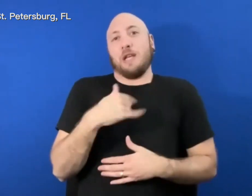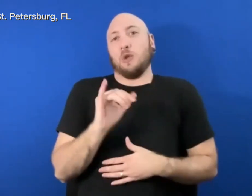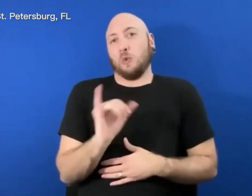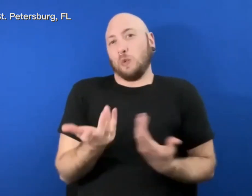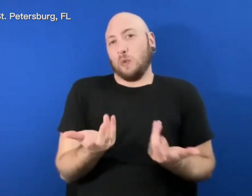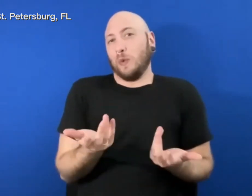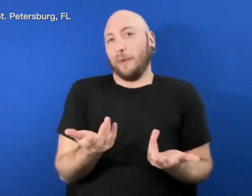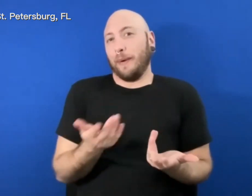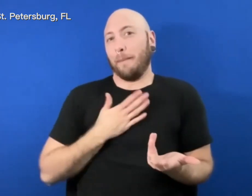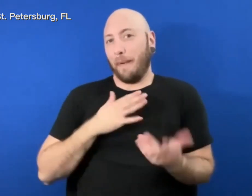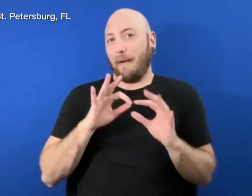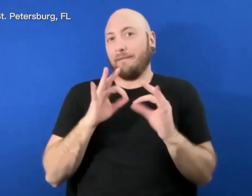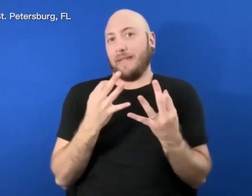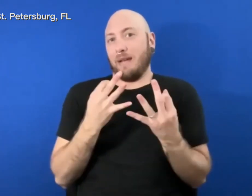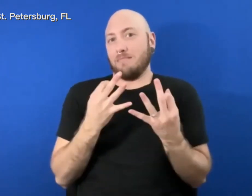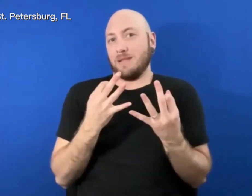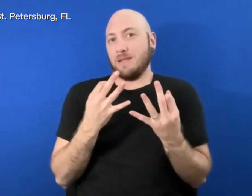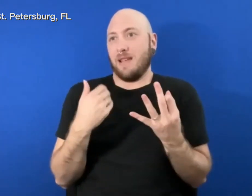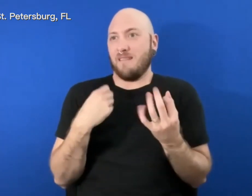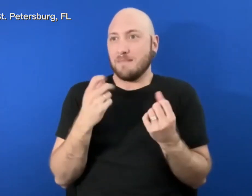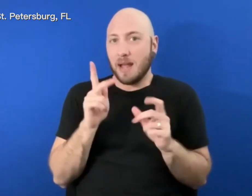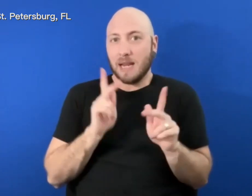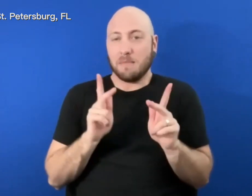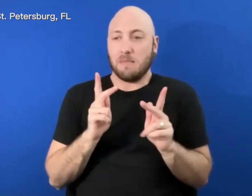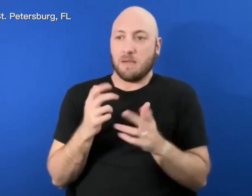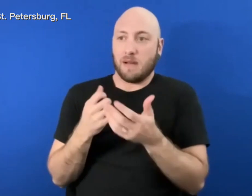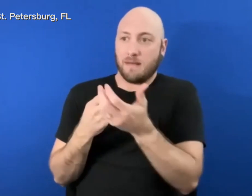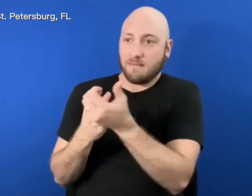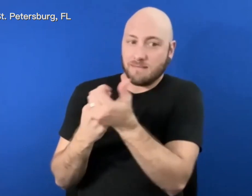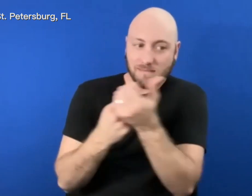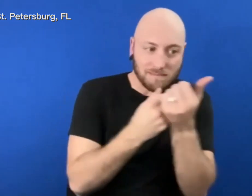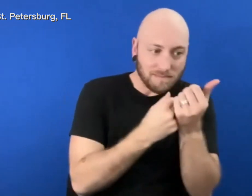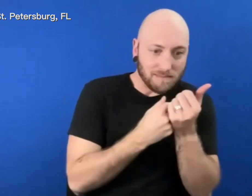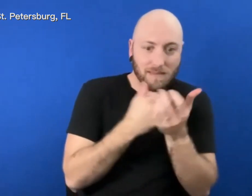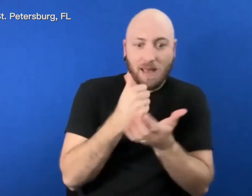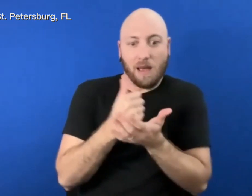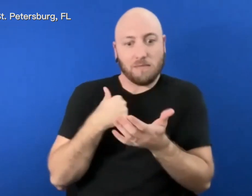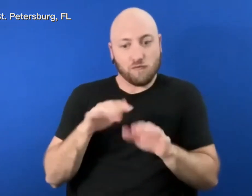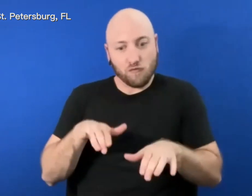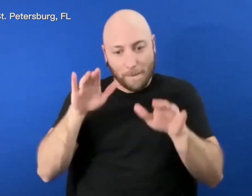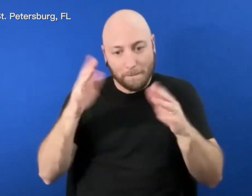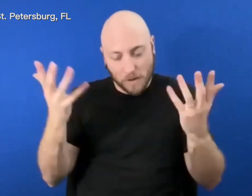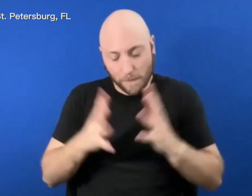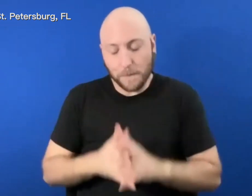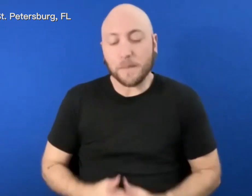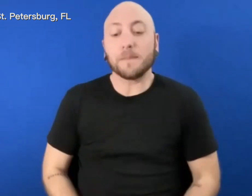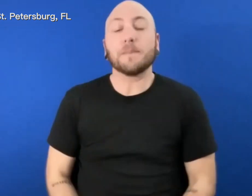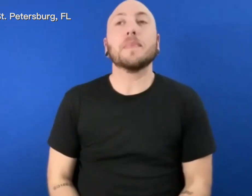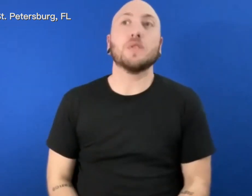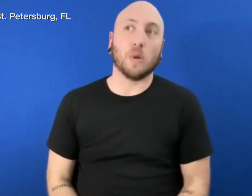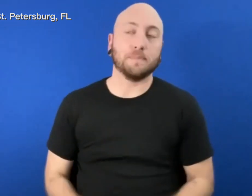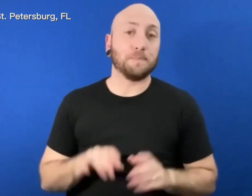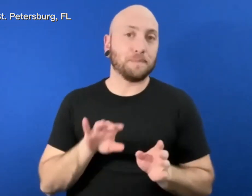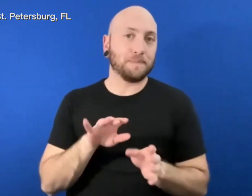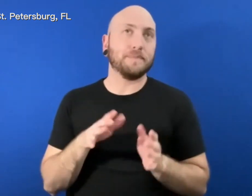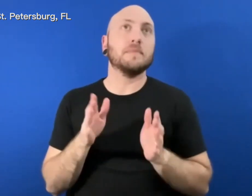family, growing up. But going into like school, I went to 6